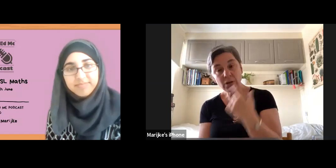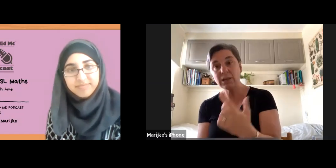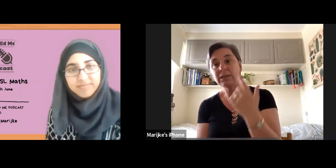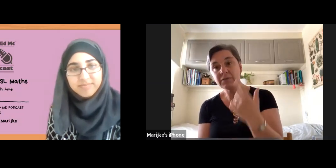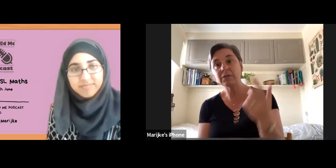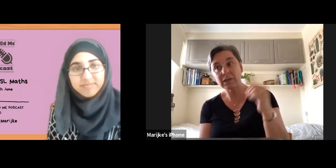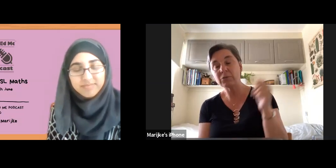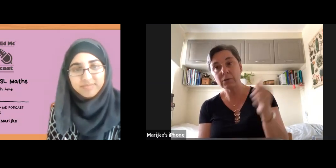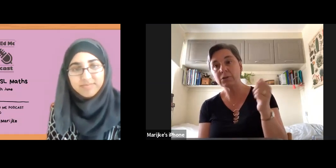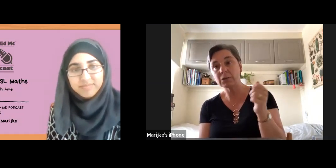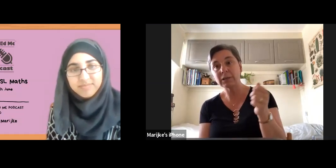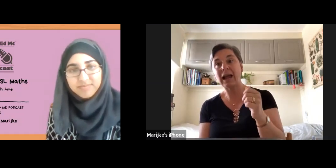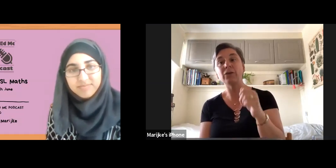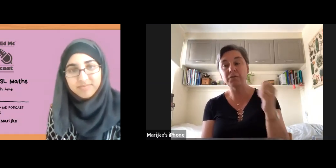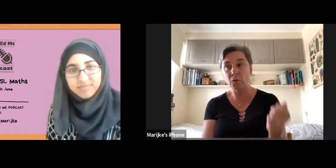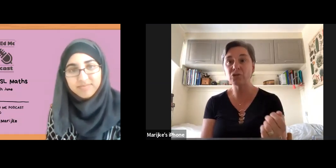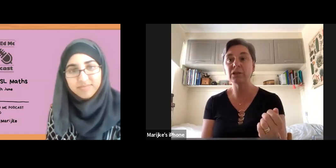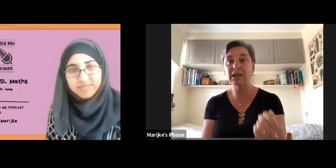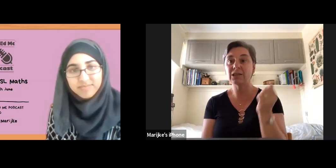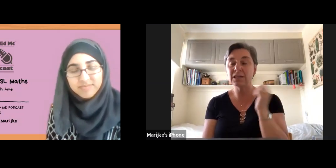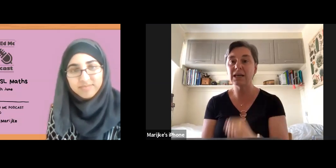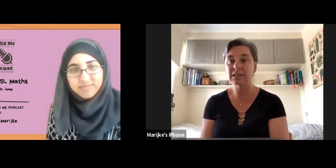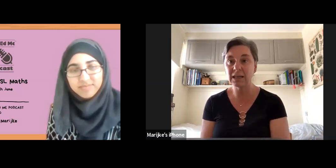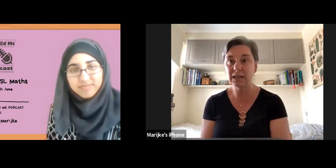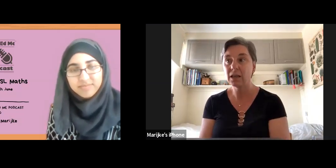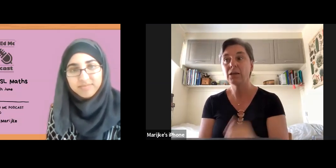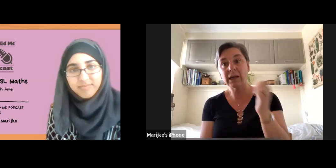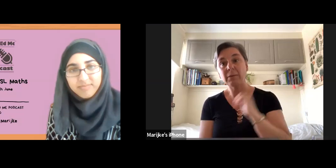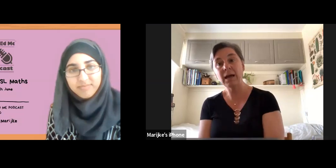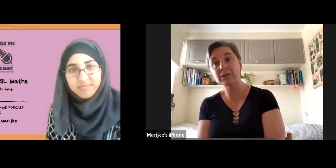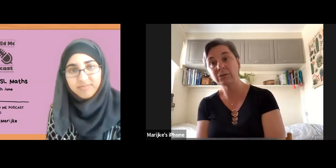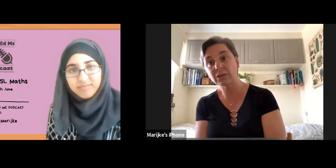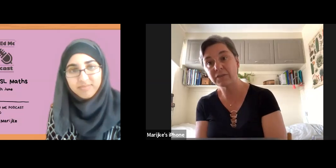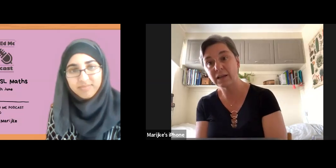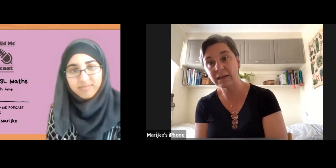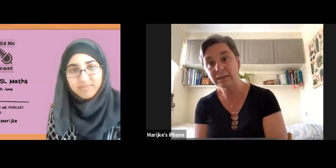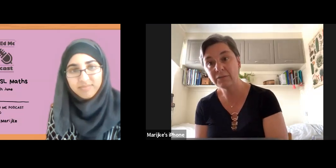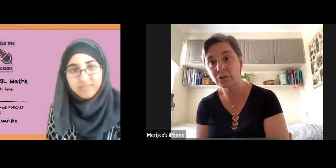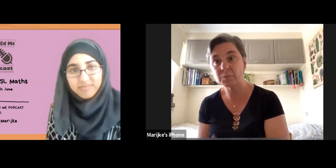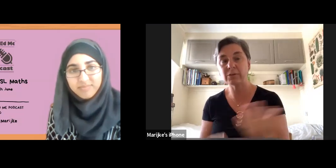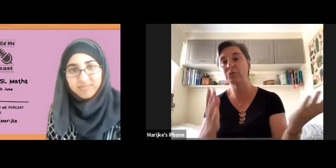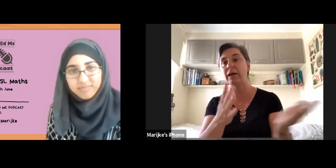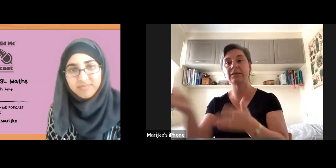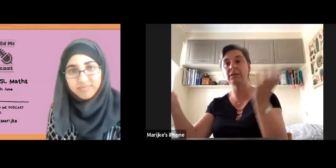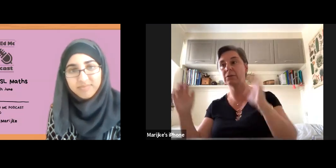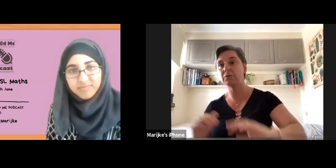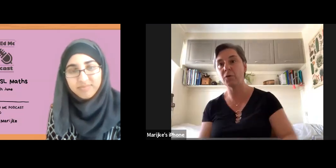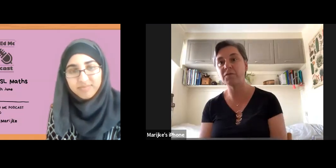really difficult for them to learn to do all that. And unfortunately at GCSE, you get marked on stuff like that. You've got to be able to write, your 4 or 5